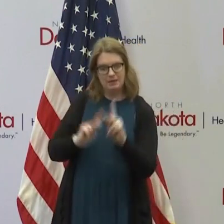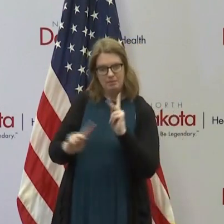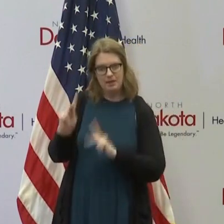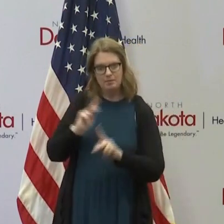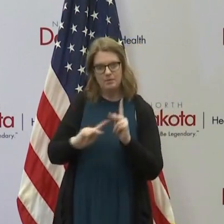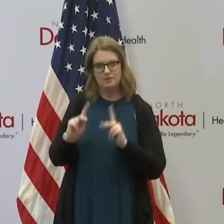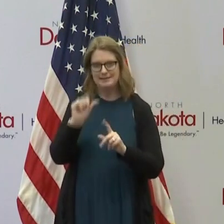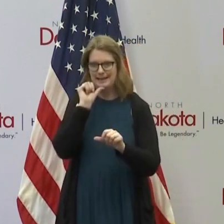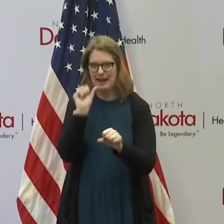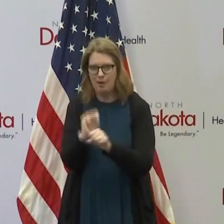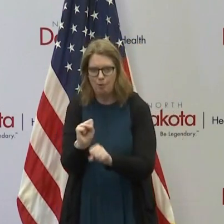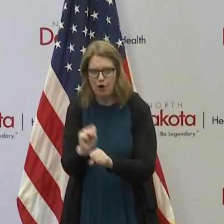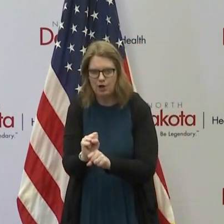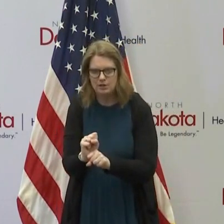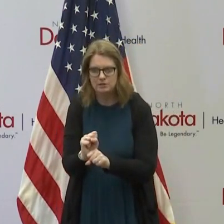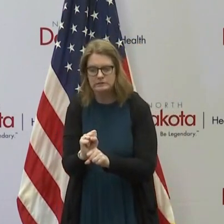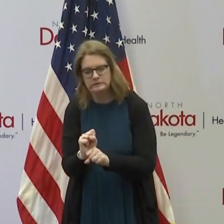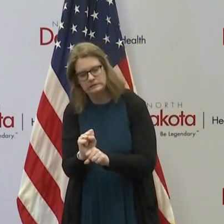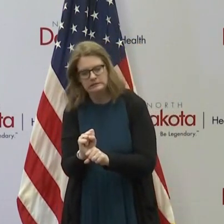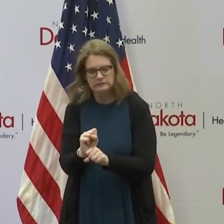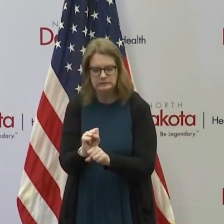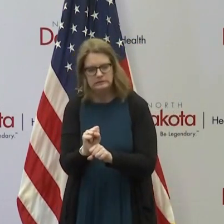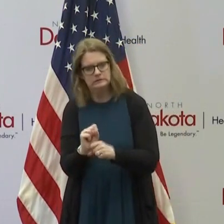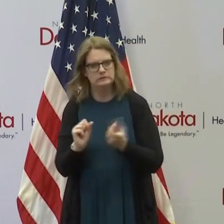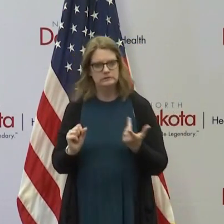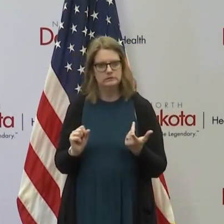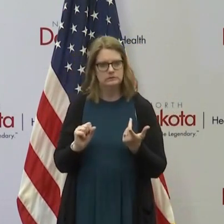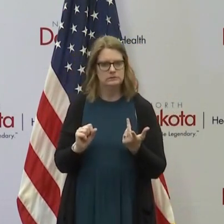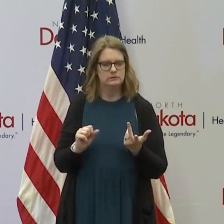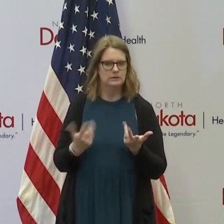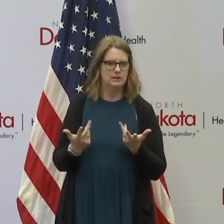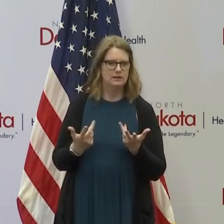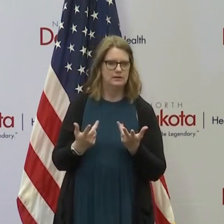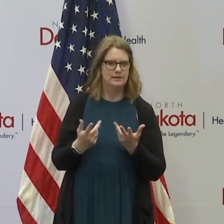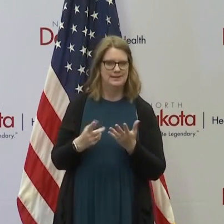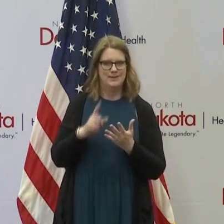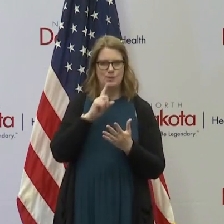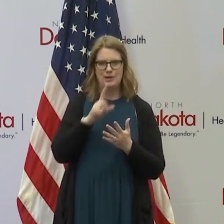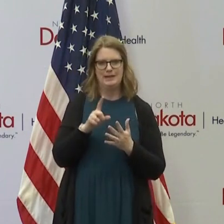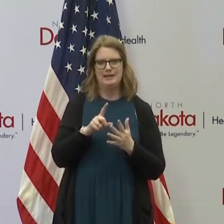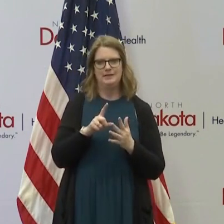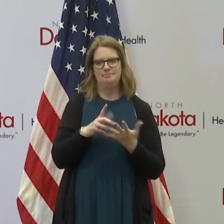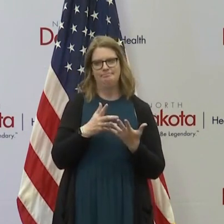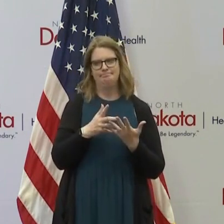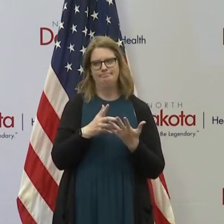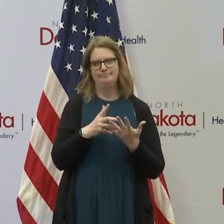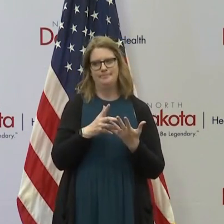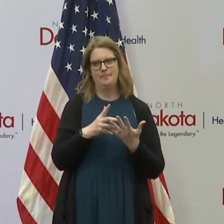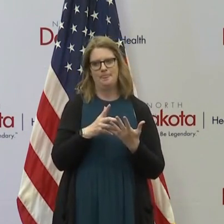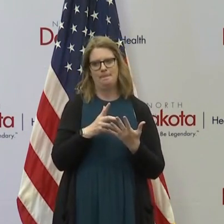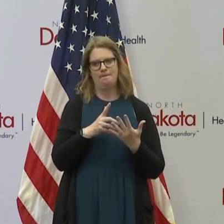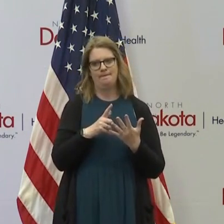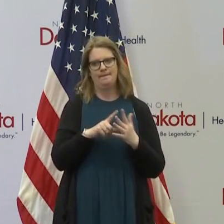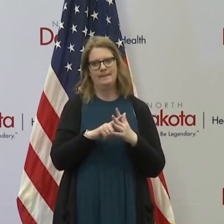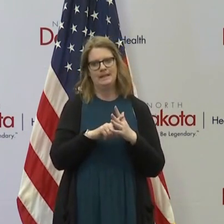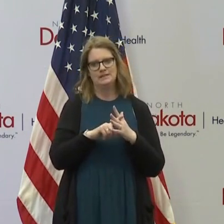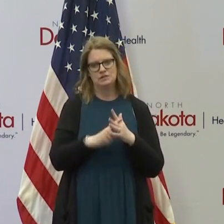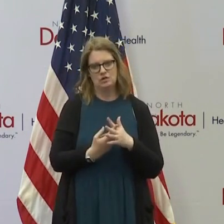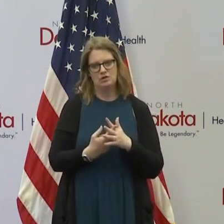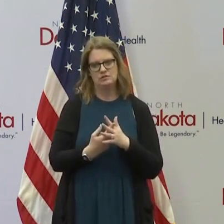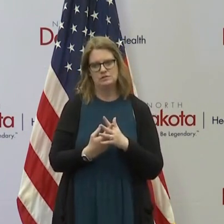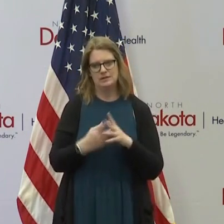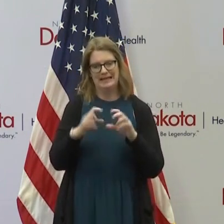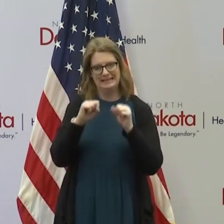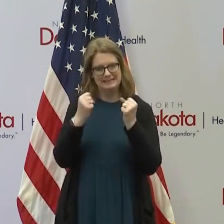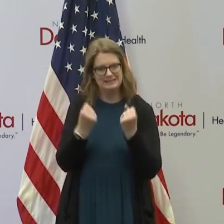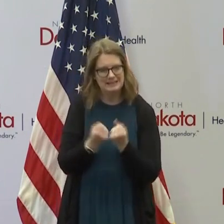to not work, that's starts to erode at the very core of our society